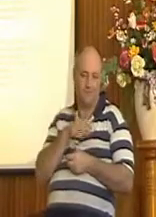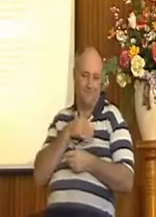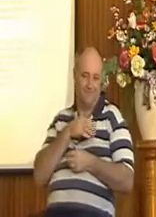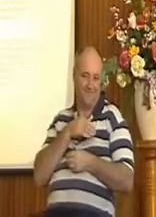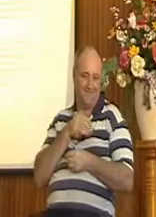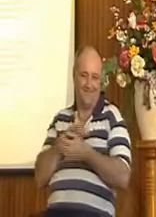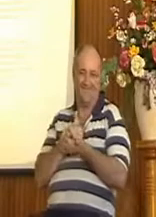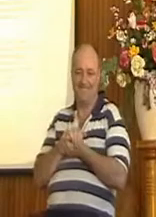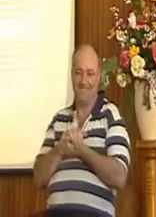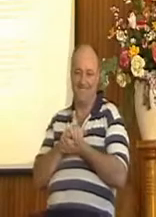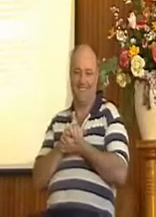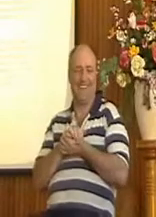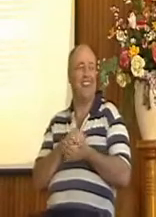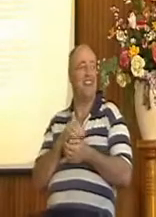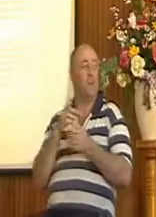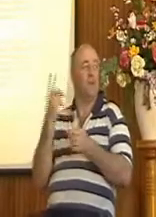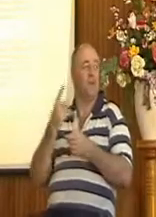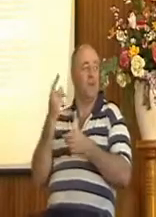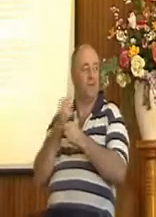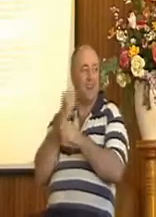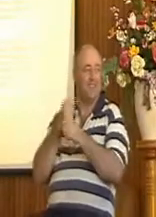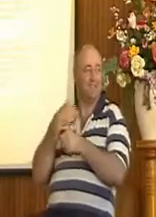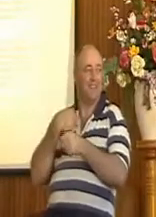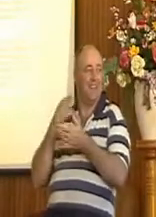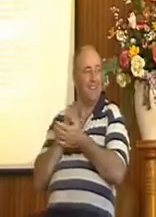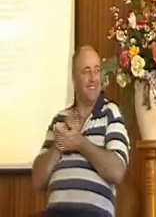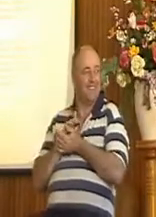Everyone makes me happy. Some when they come.